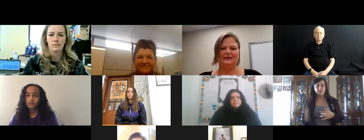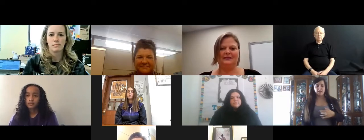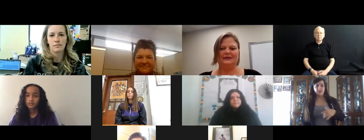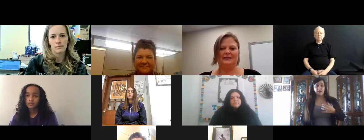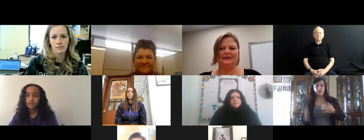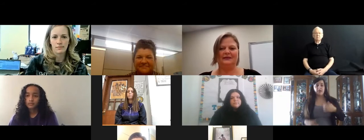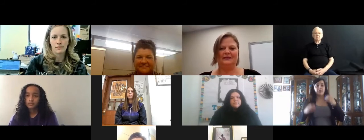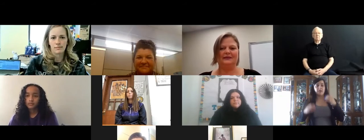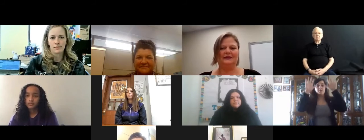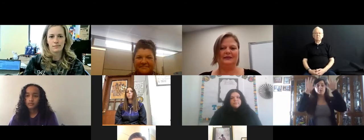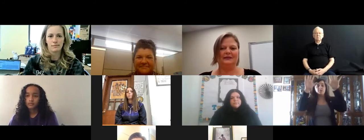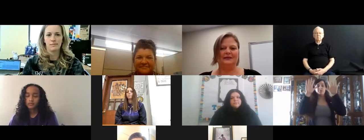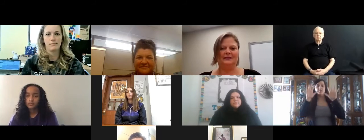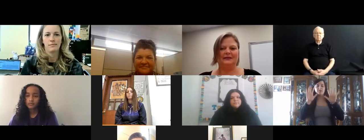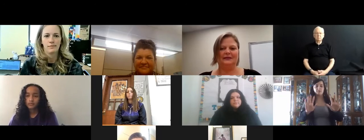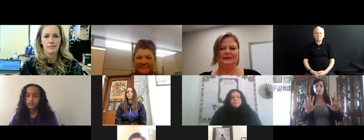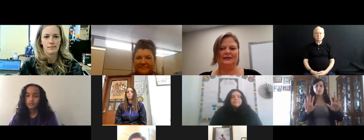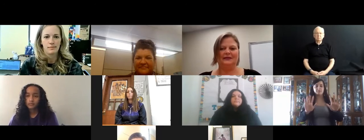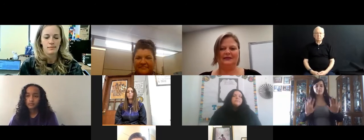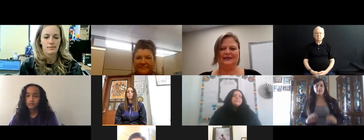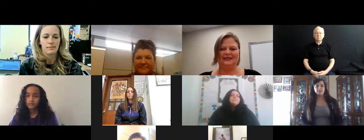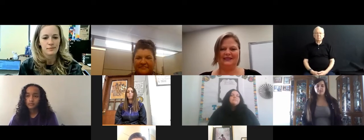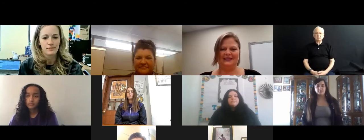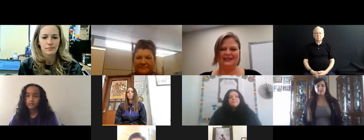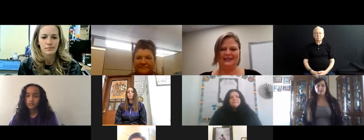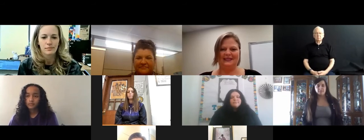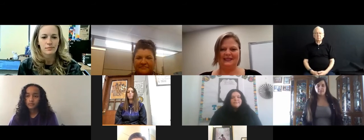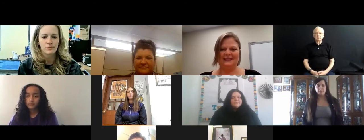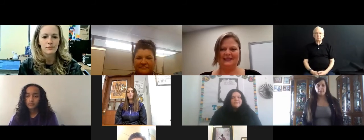Hot air balloon, never go to space.